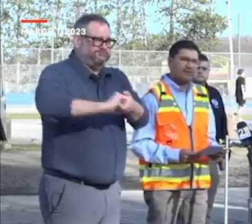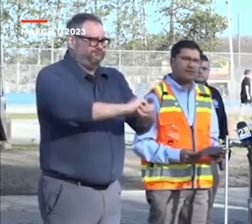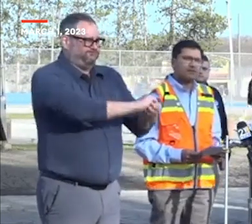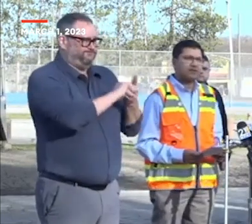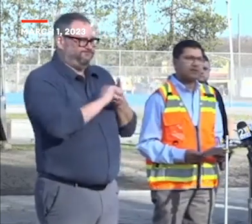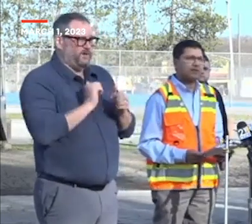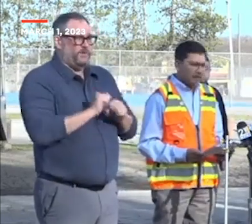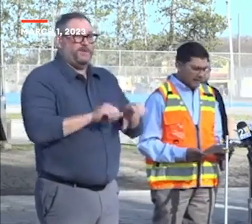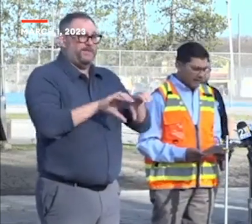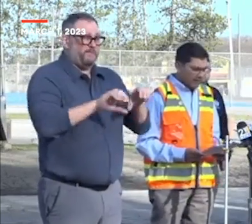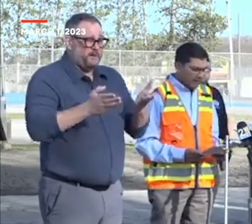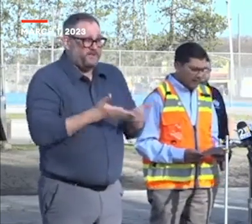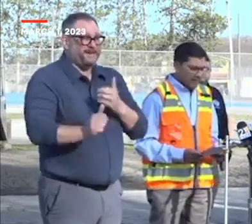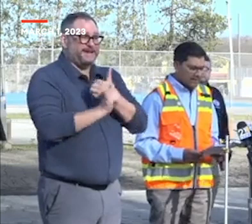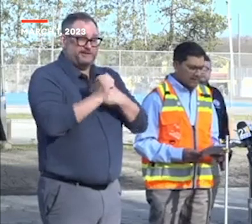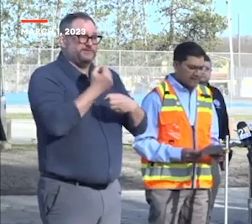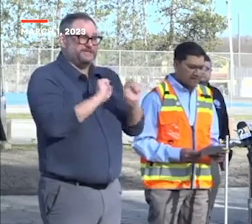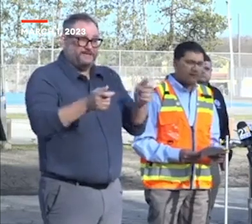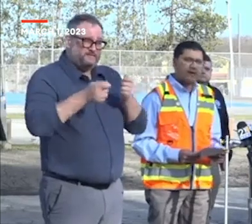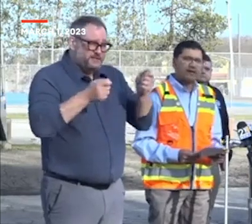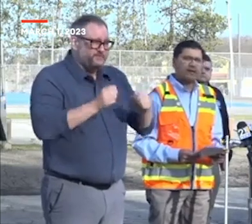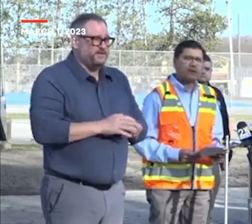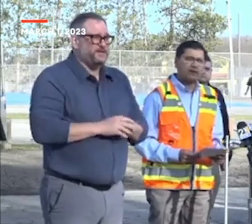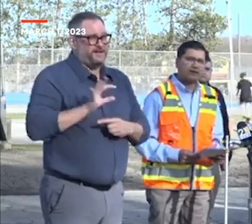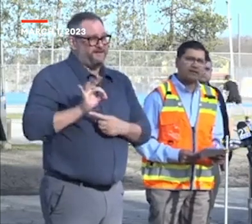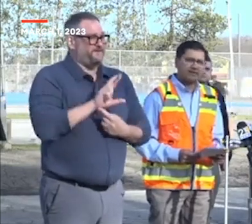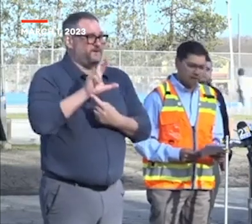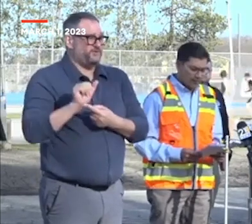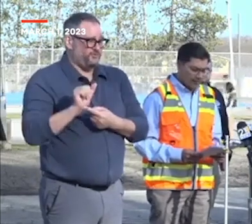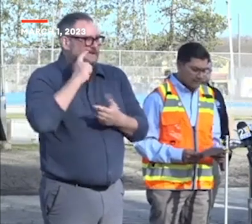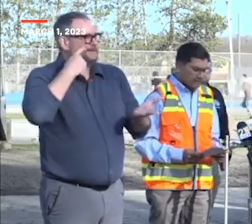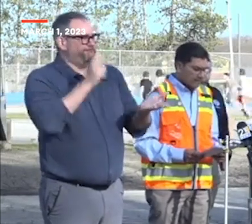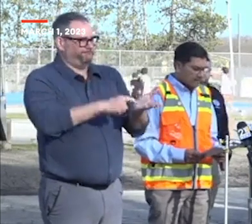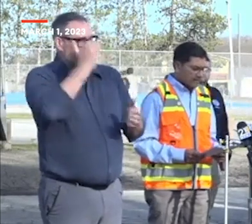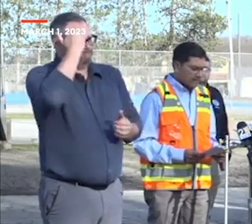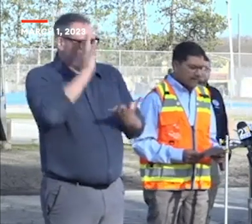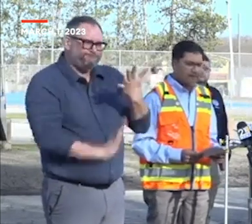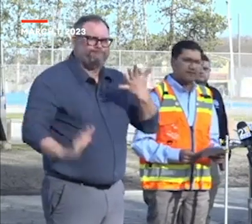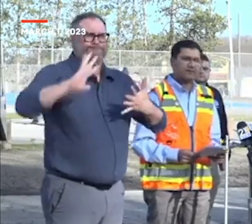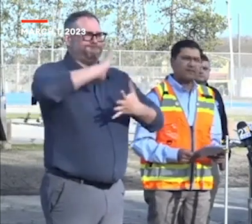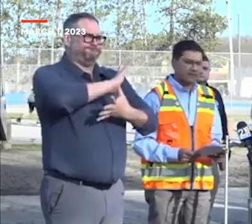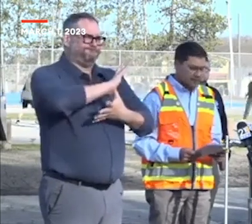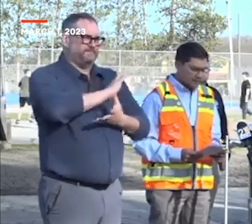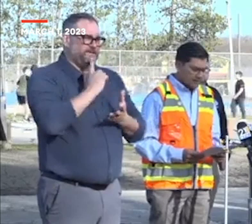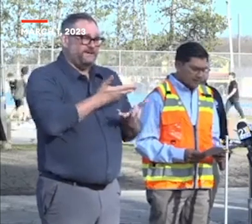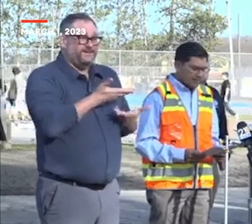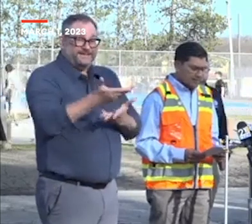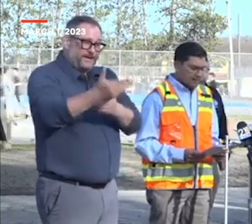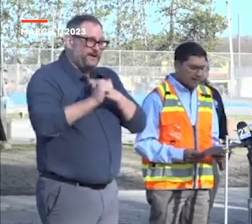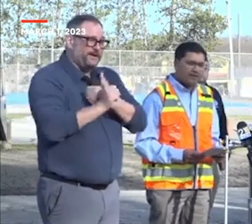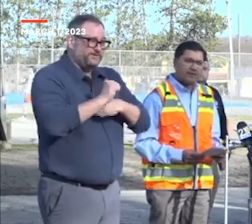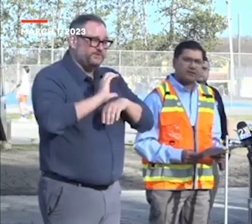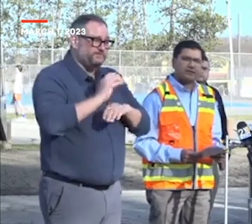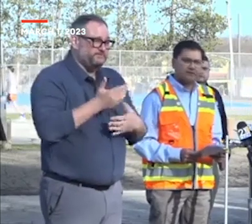Safety Administration, FRA is identifying and prioritizing the routes that carry hazardous materials using